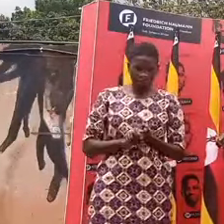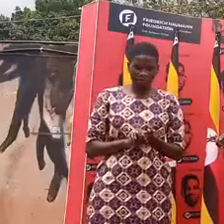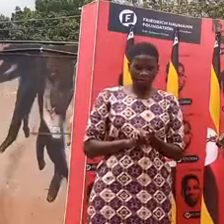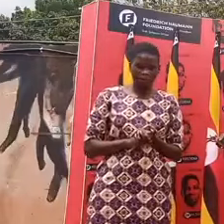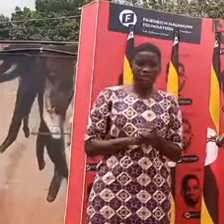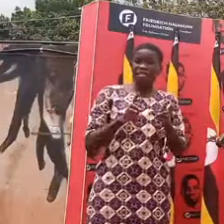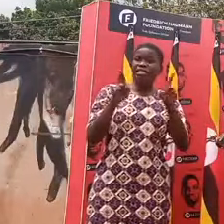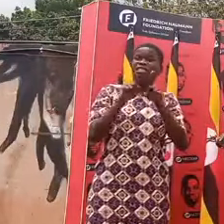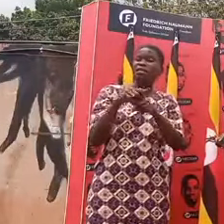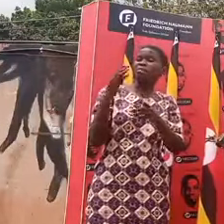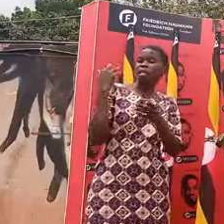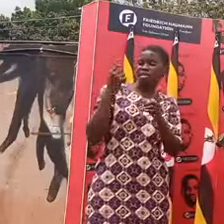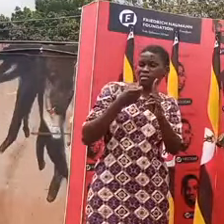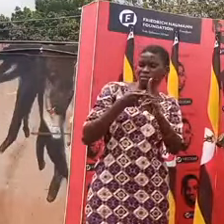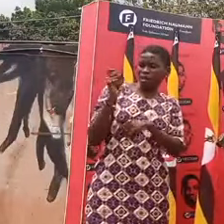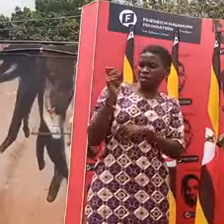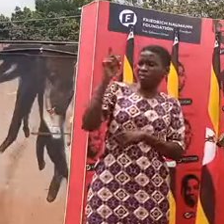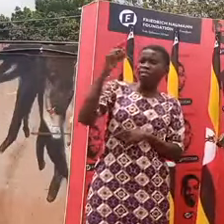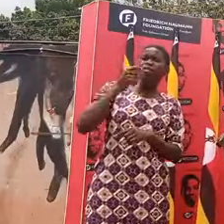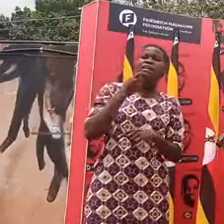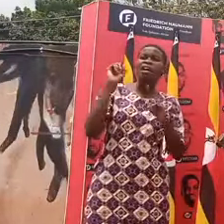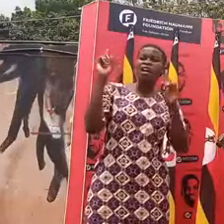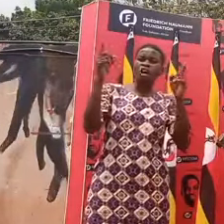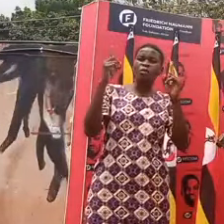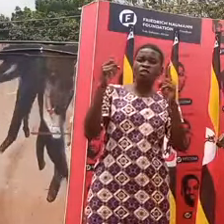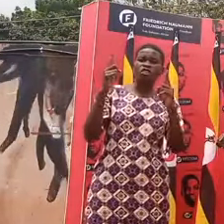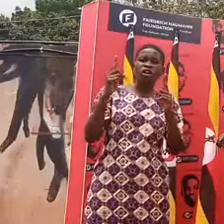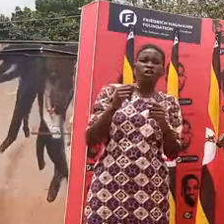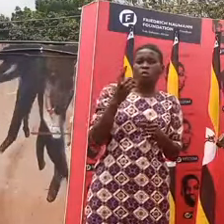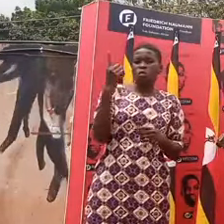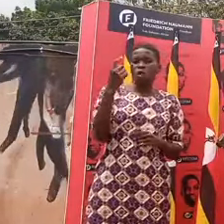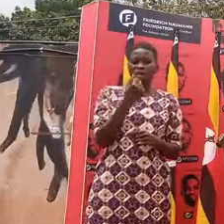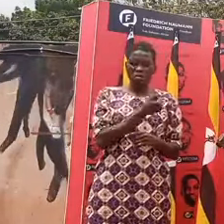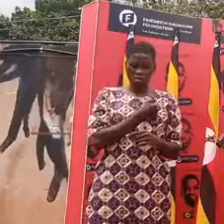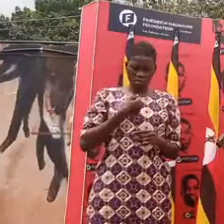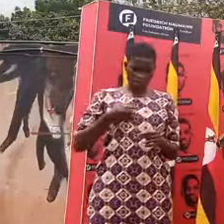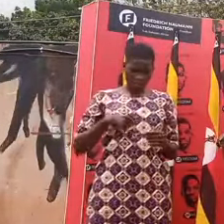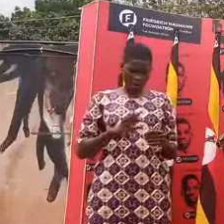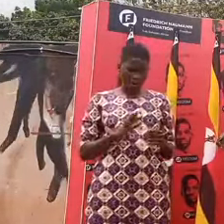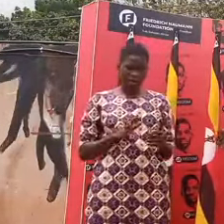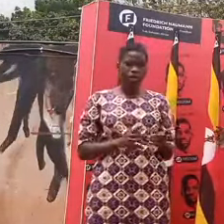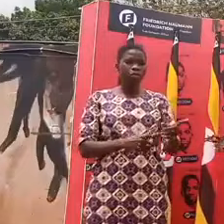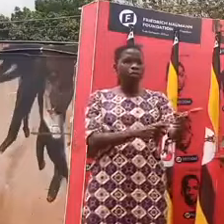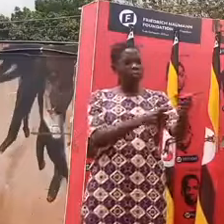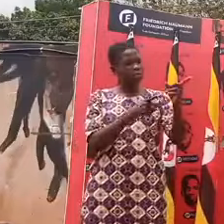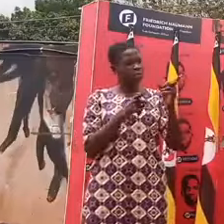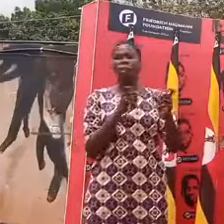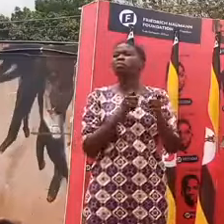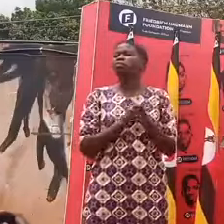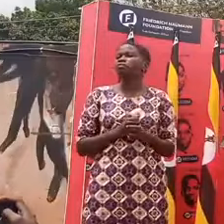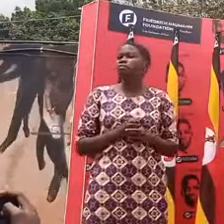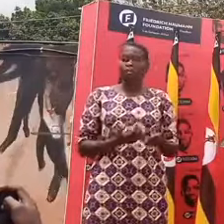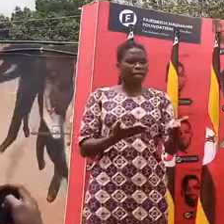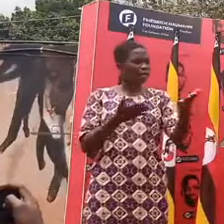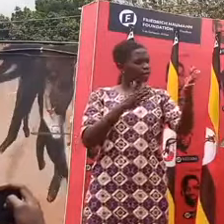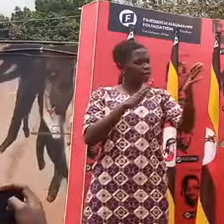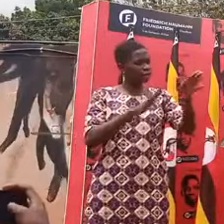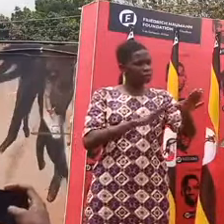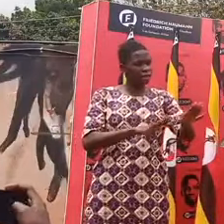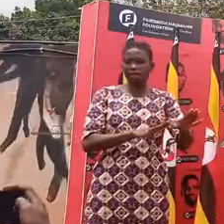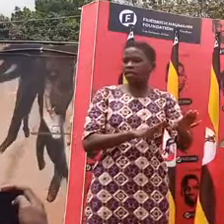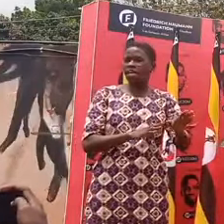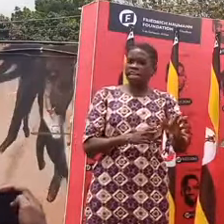Just last month, a mother has left 5-month-old baby in Cabildo. She was shot